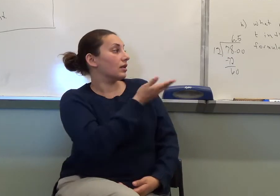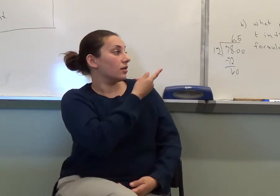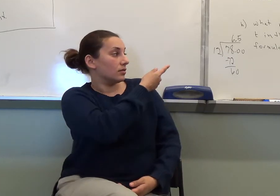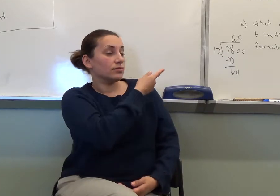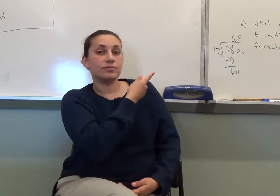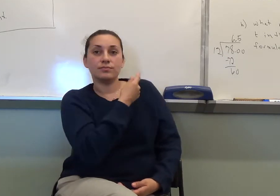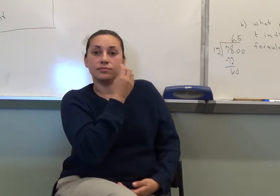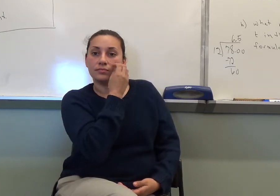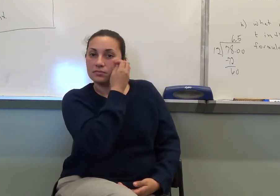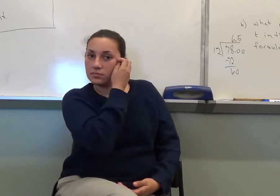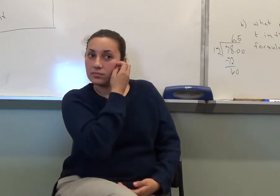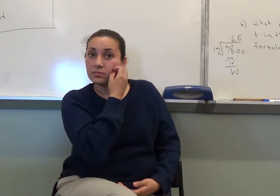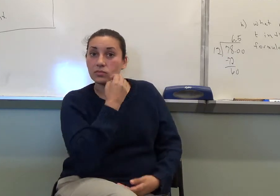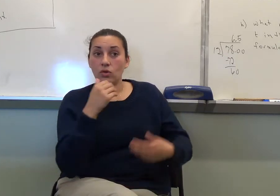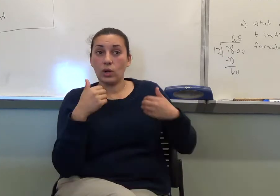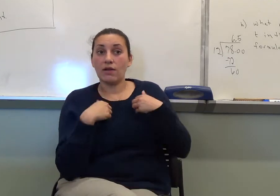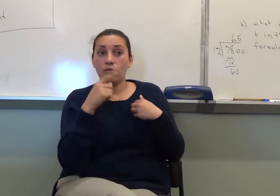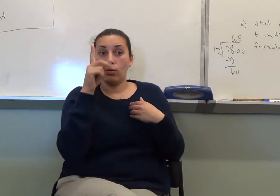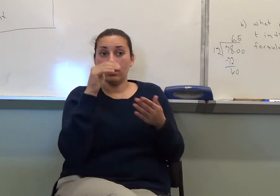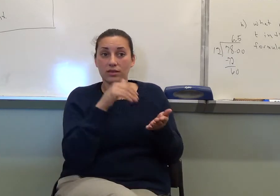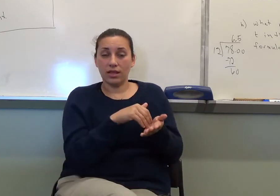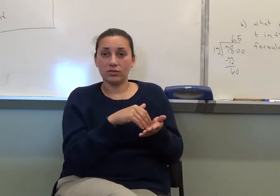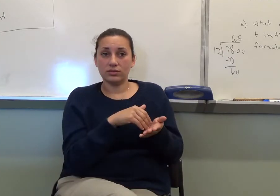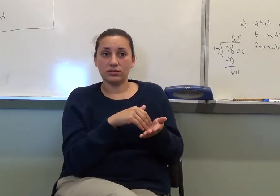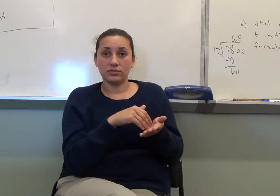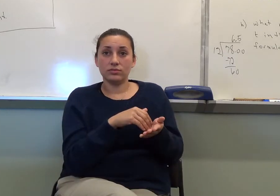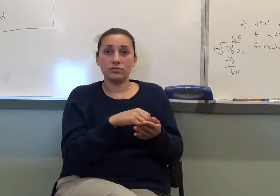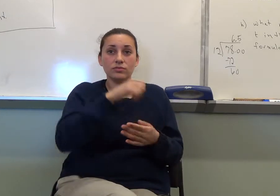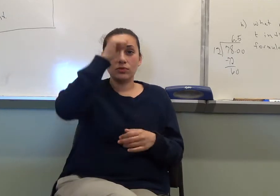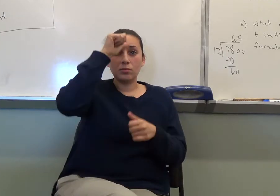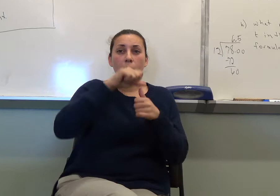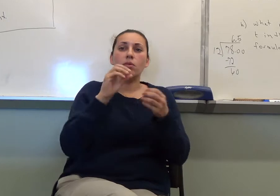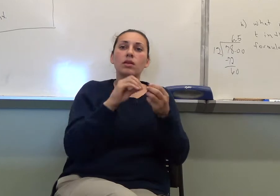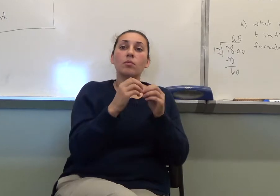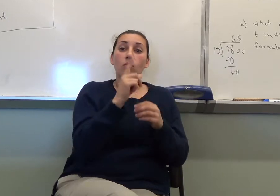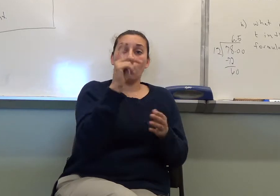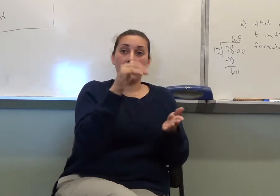have 1,000 for our number there, this is going to be